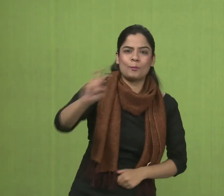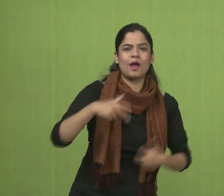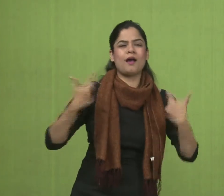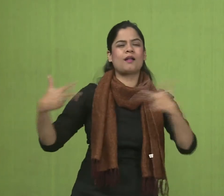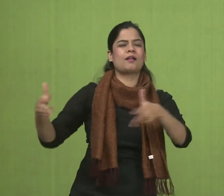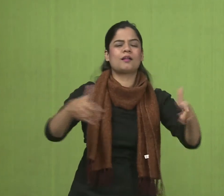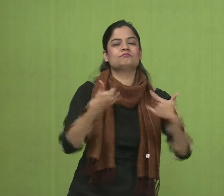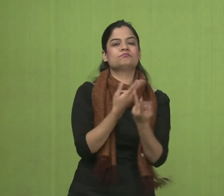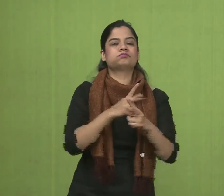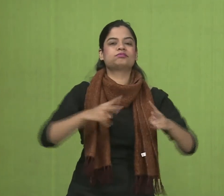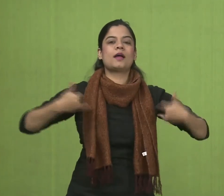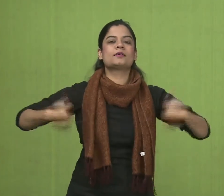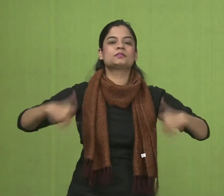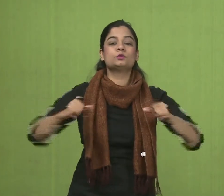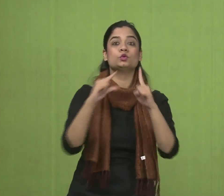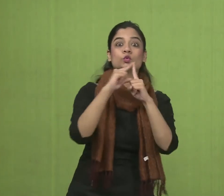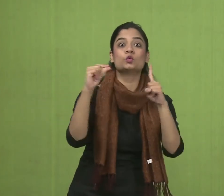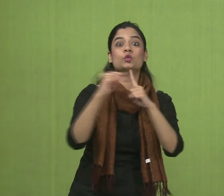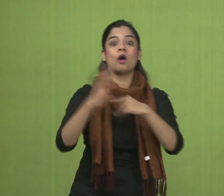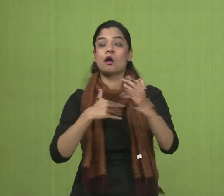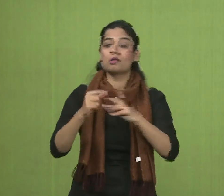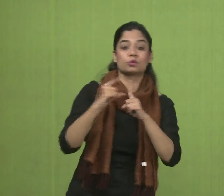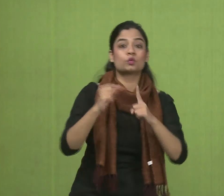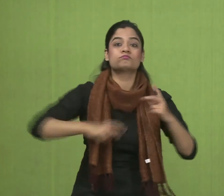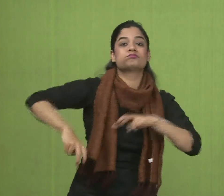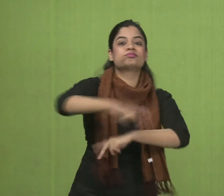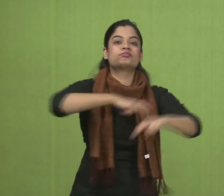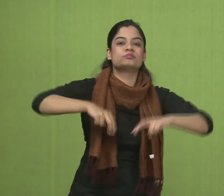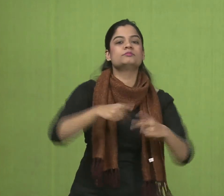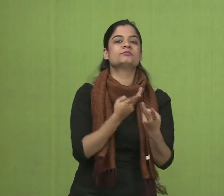anything that involves a physical being is called a activity.